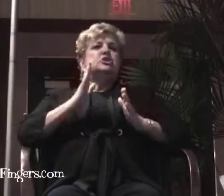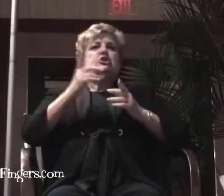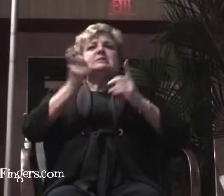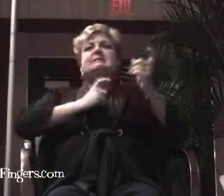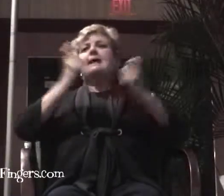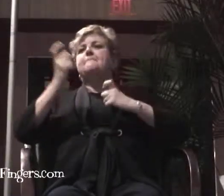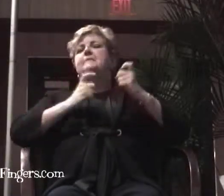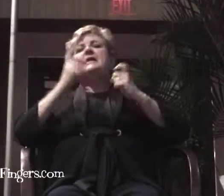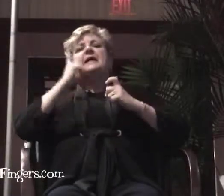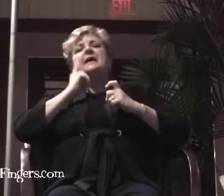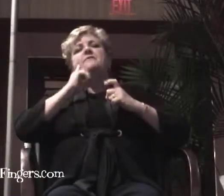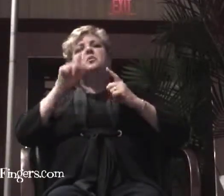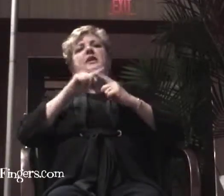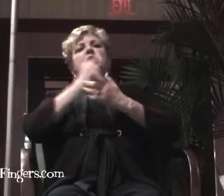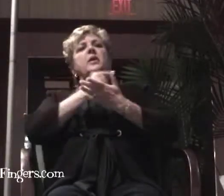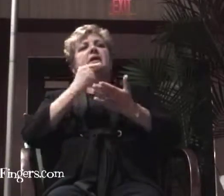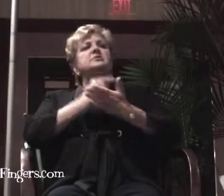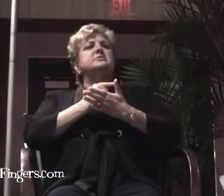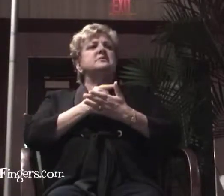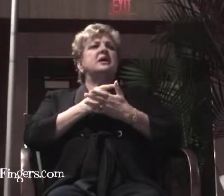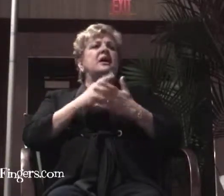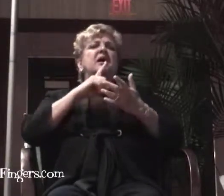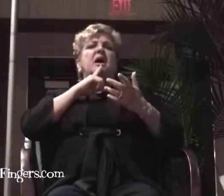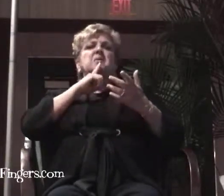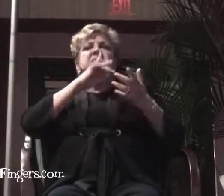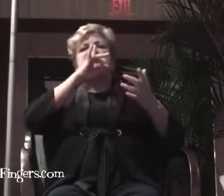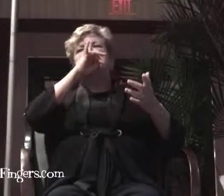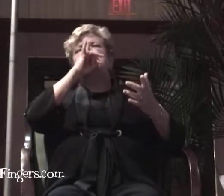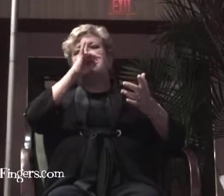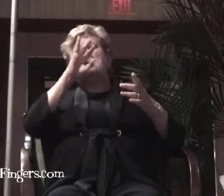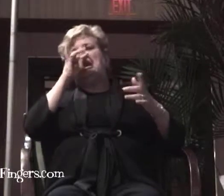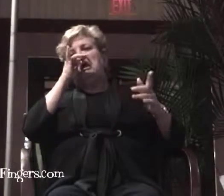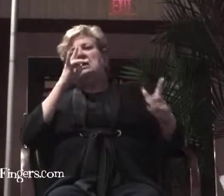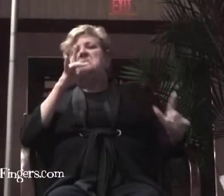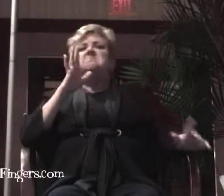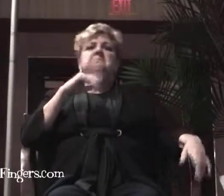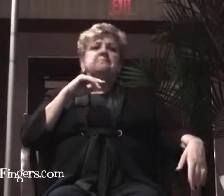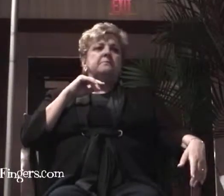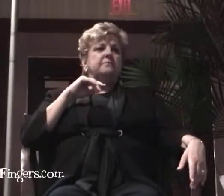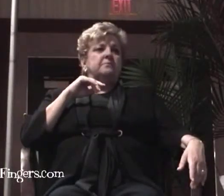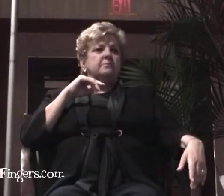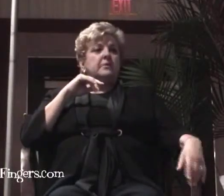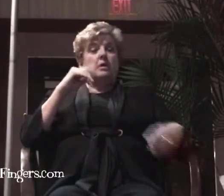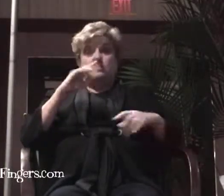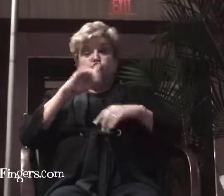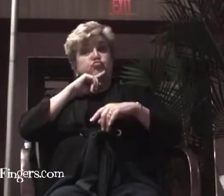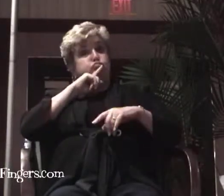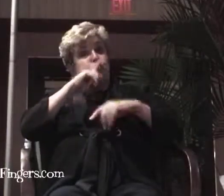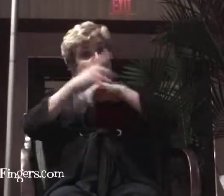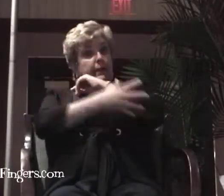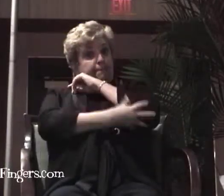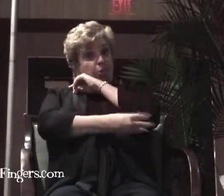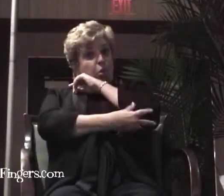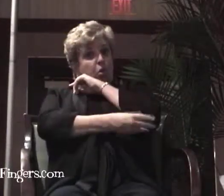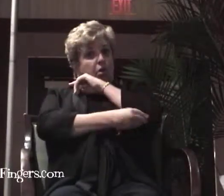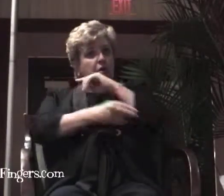I was kind of one of these high-profile, snobby kids. Poor, dirt poor, and popular.